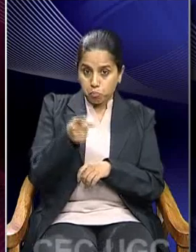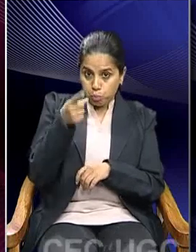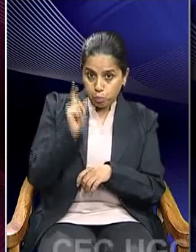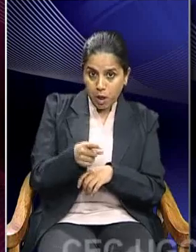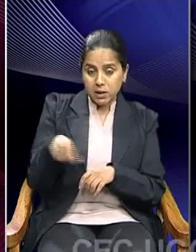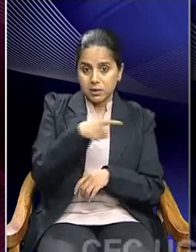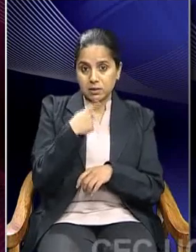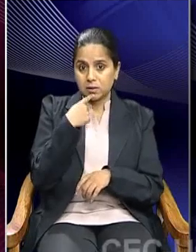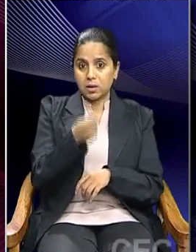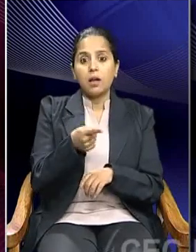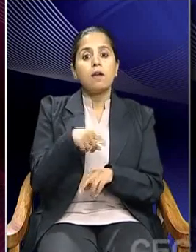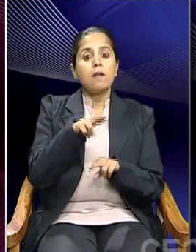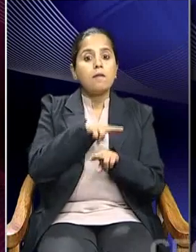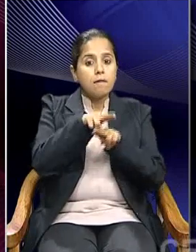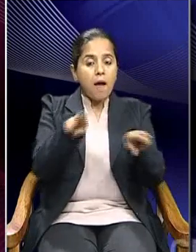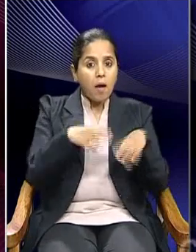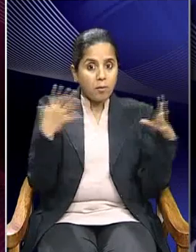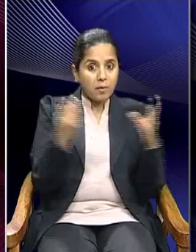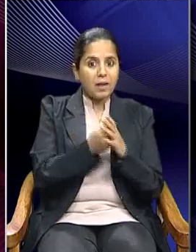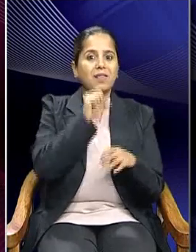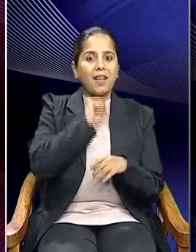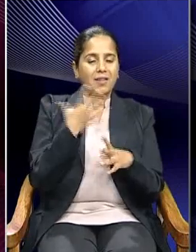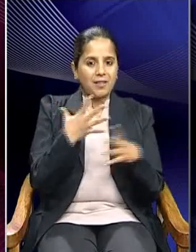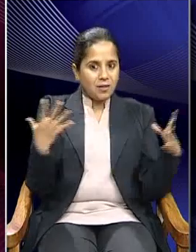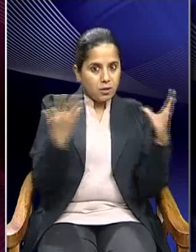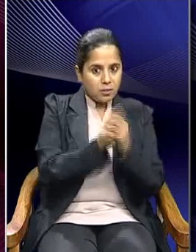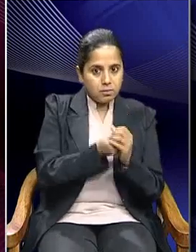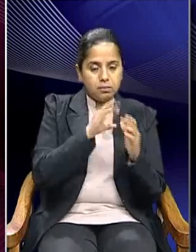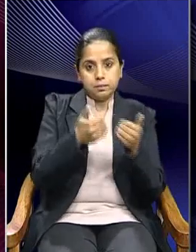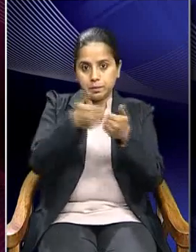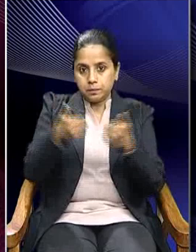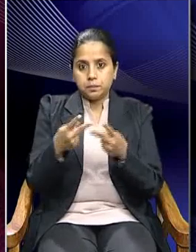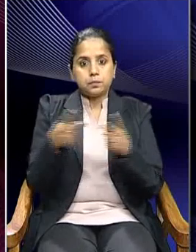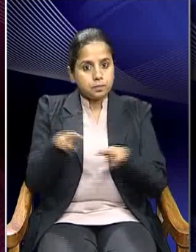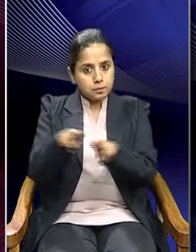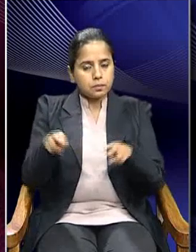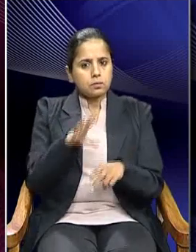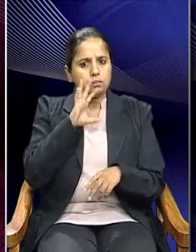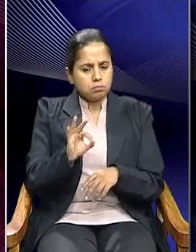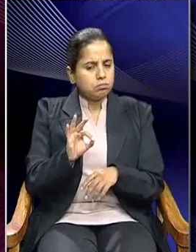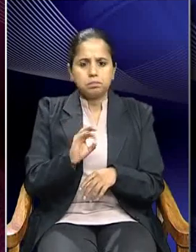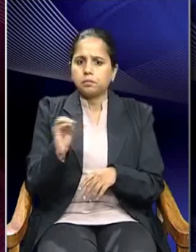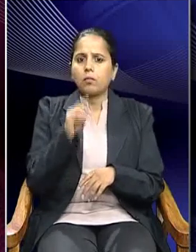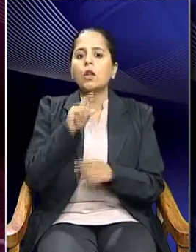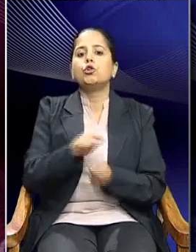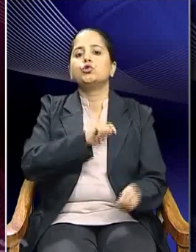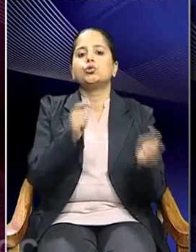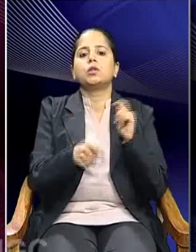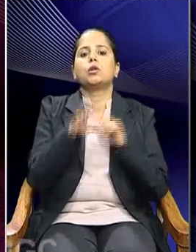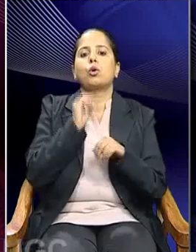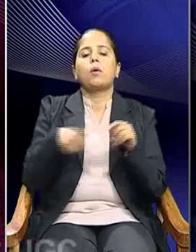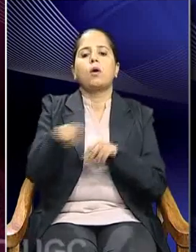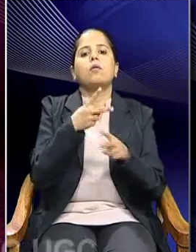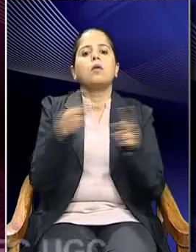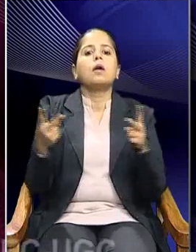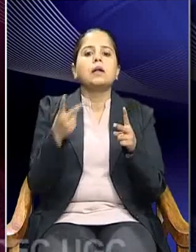necessarily joint family breaking down into nuclear family, but it is a change in the